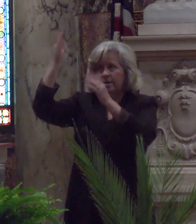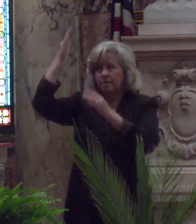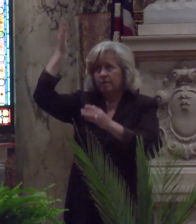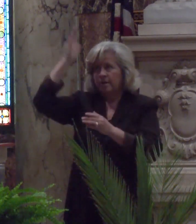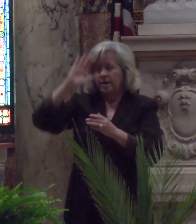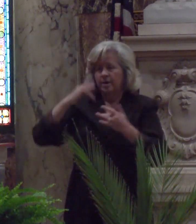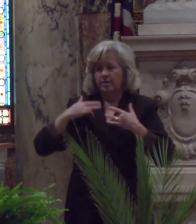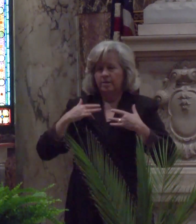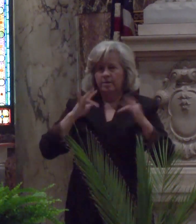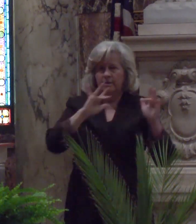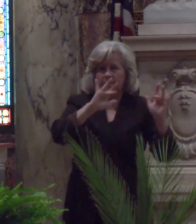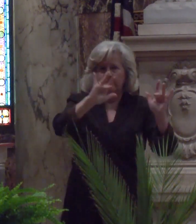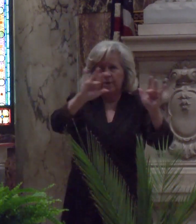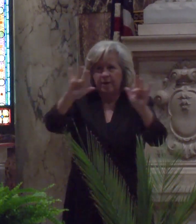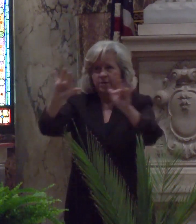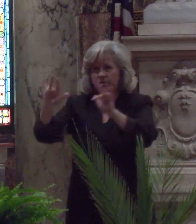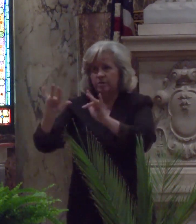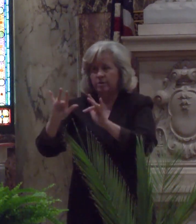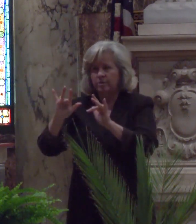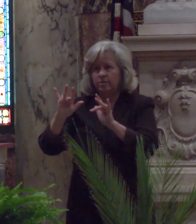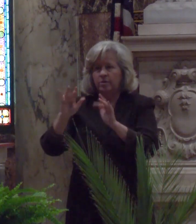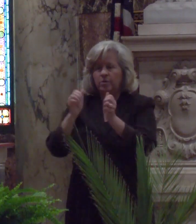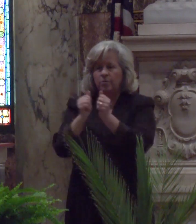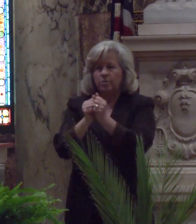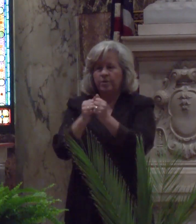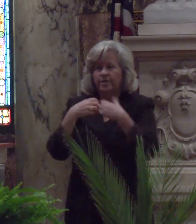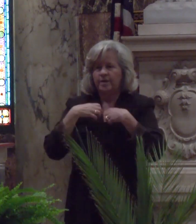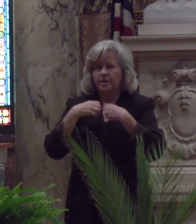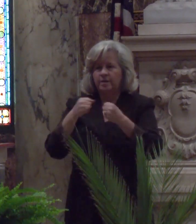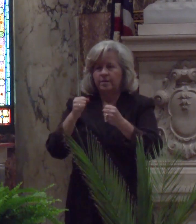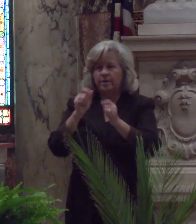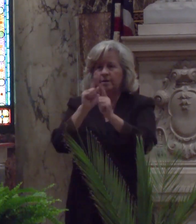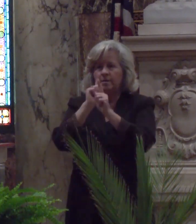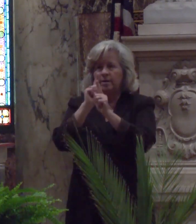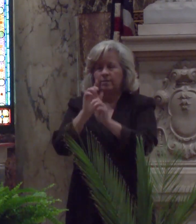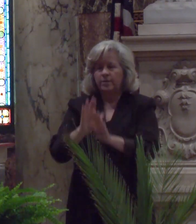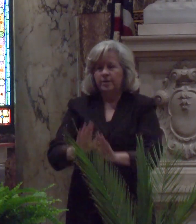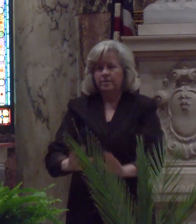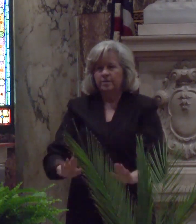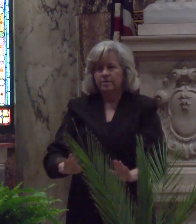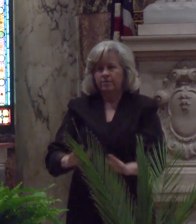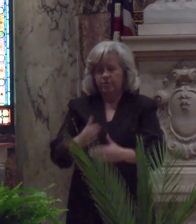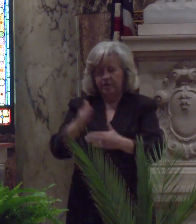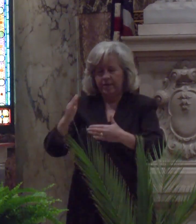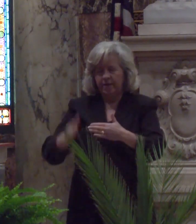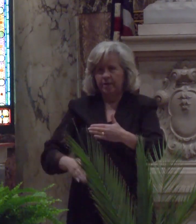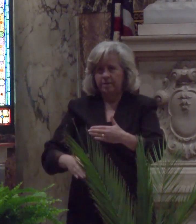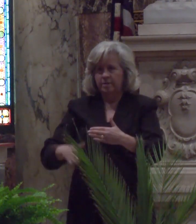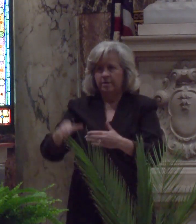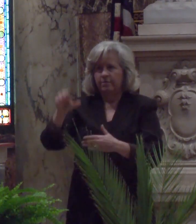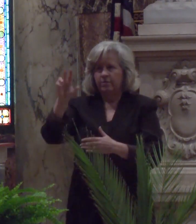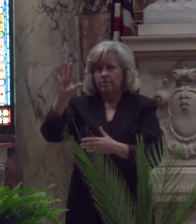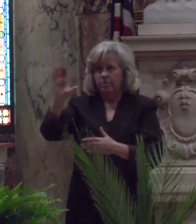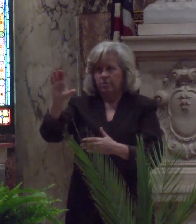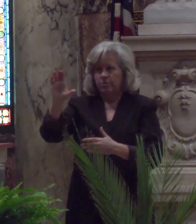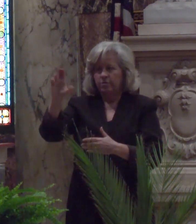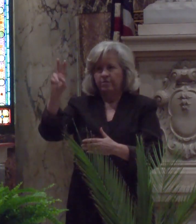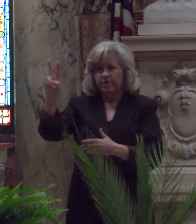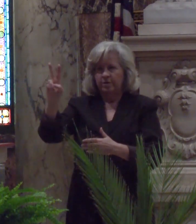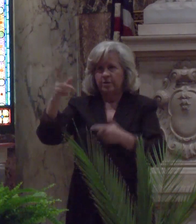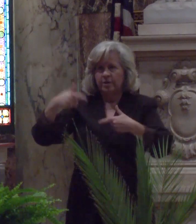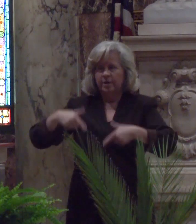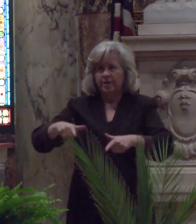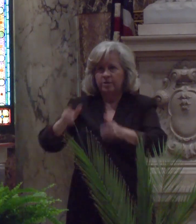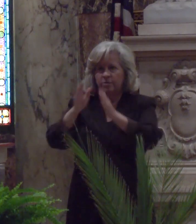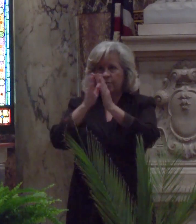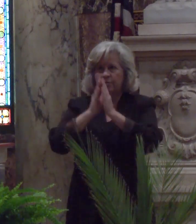all affected by the current outbreak with healing and peace. And for an end to the coronavirus, let us pray to